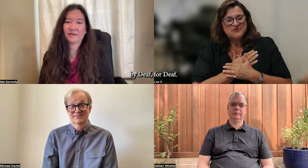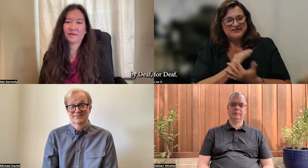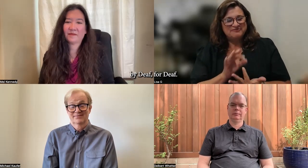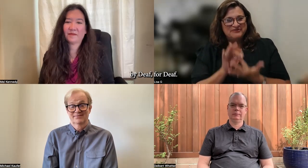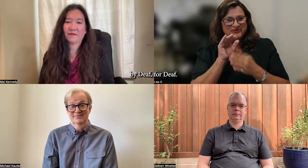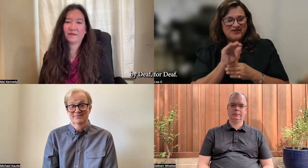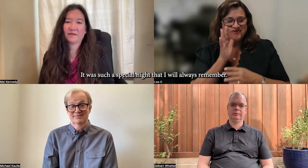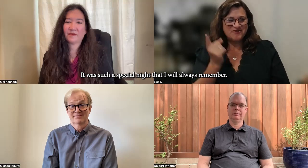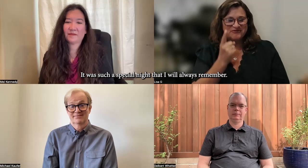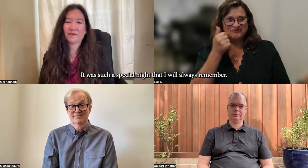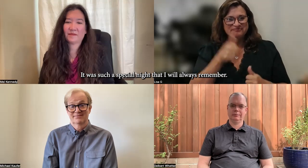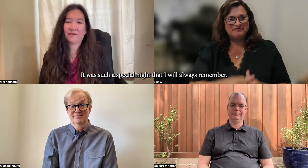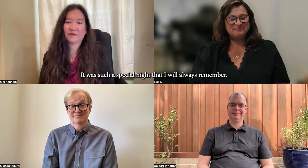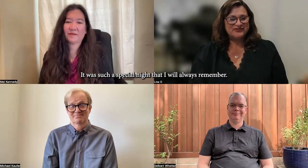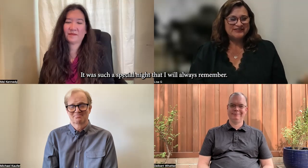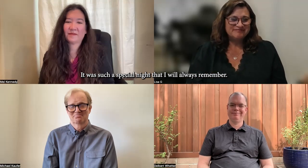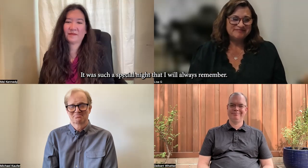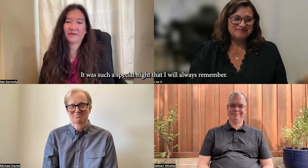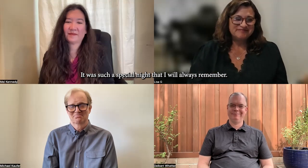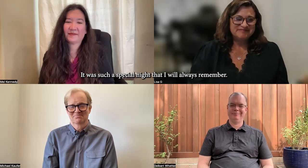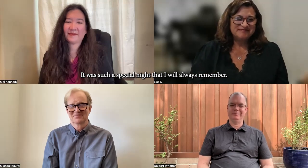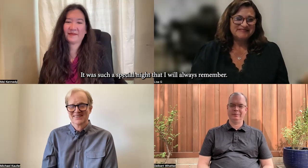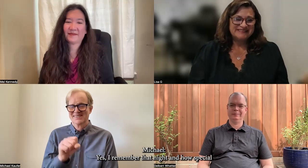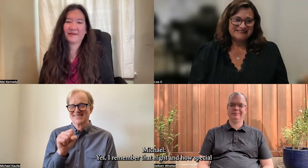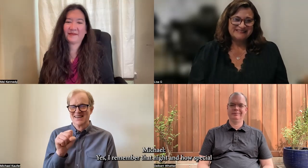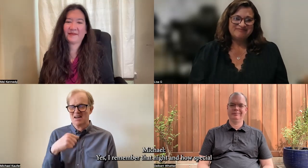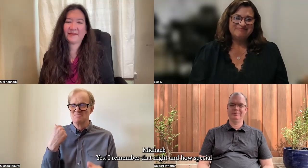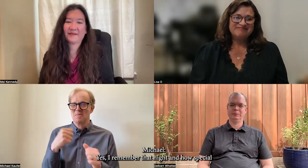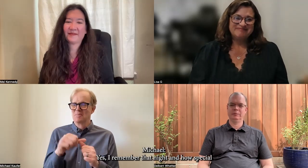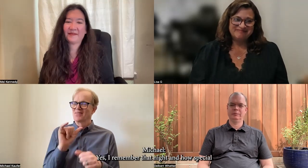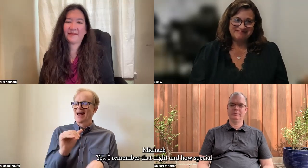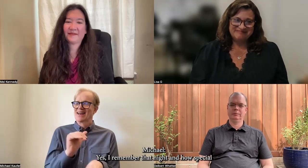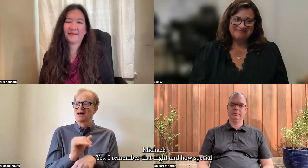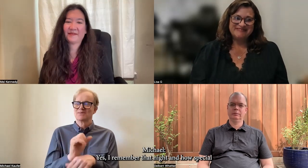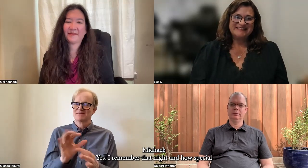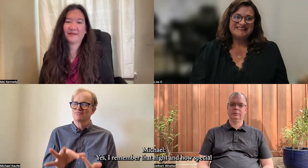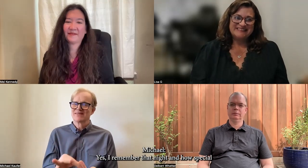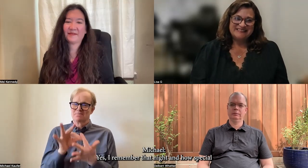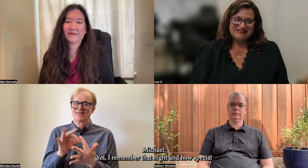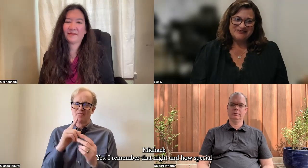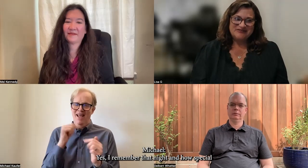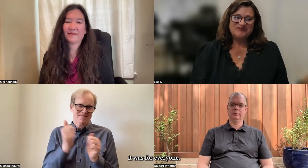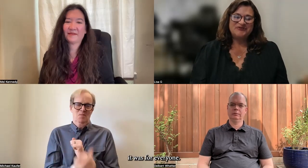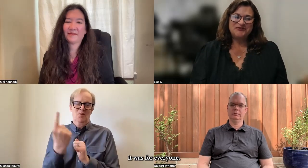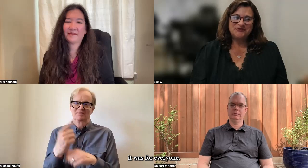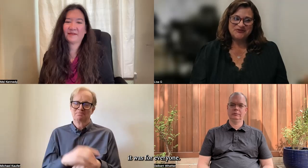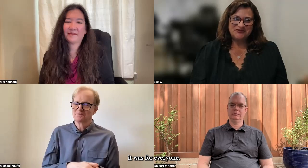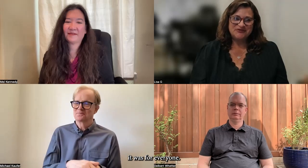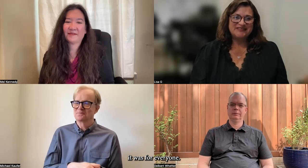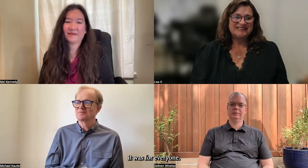deaf. It was such a special night that I will always remember. Yes, I remember that night and how special it was